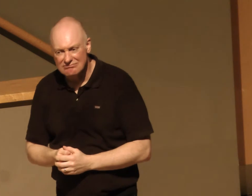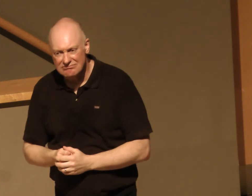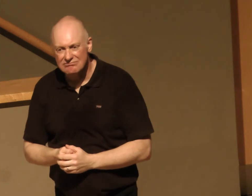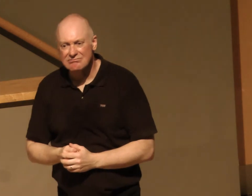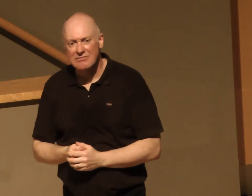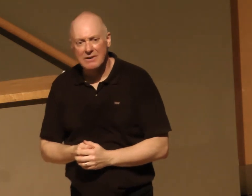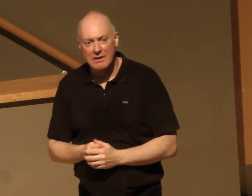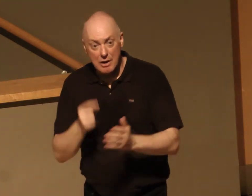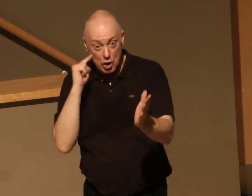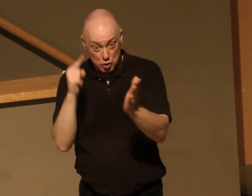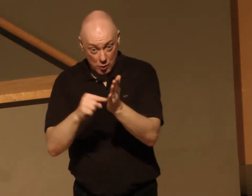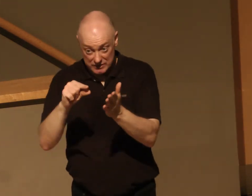notice verse 7 to 10